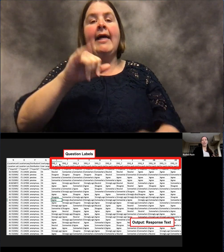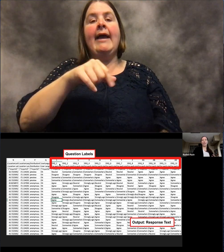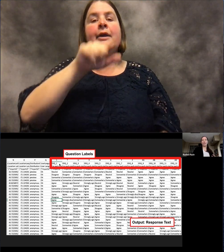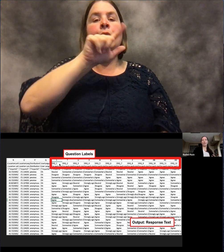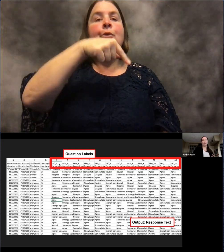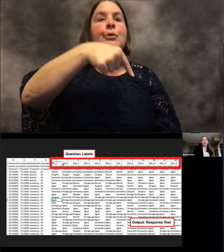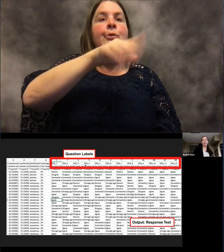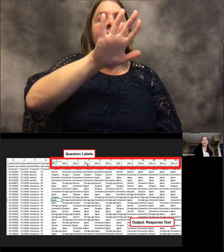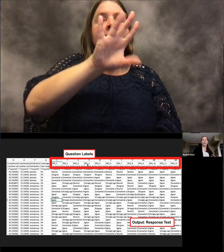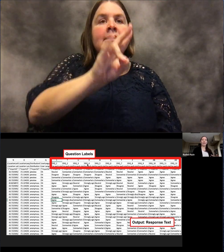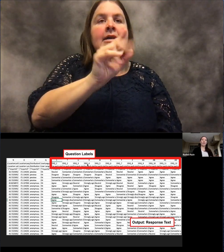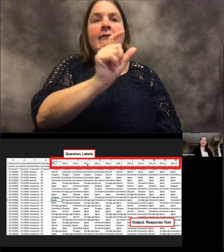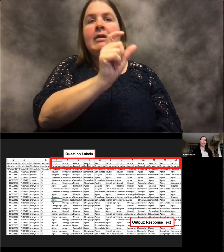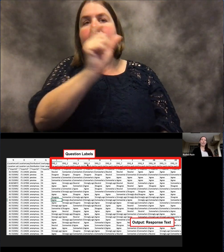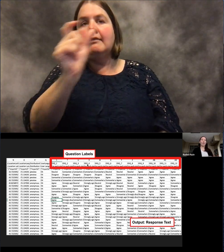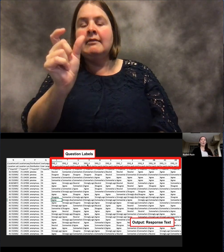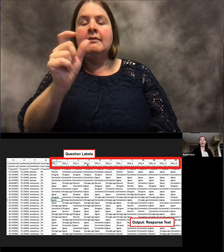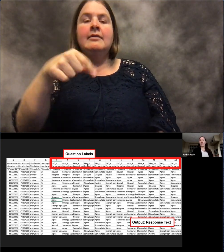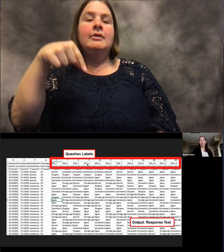Q57,